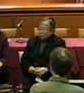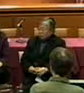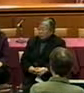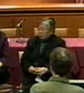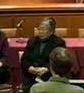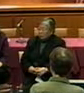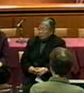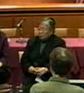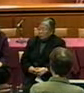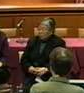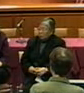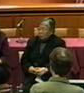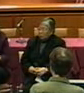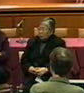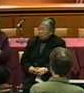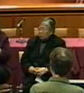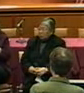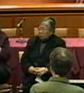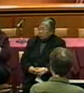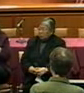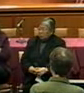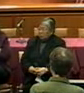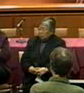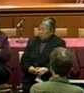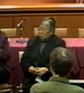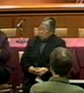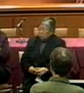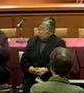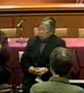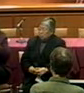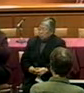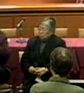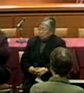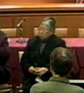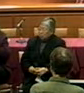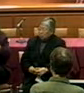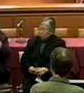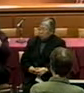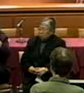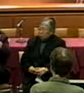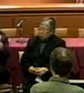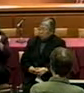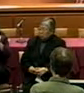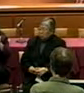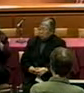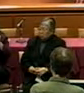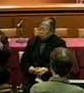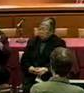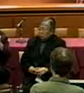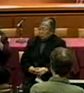I understand what you're saying when you say, you know, we hope as we, the group, can come to a